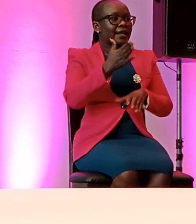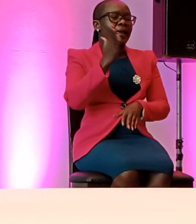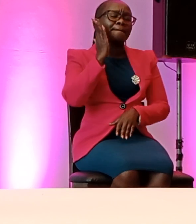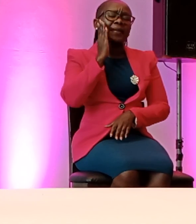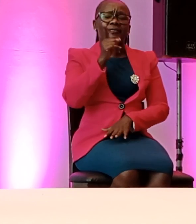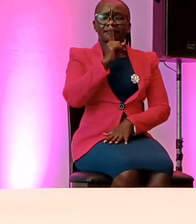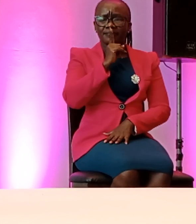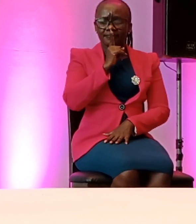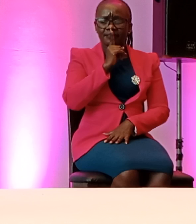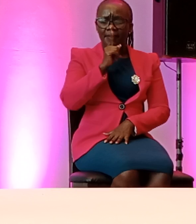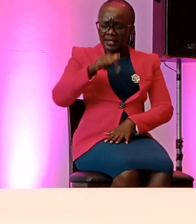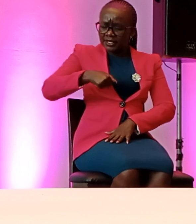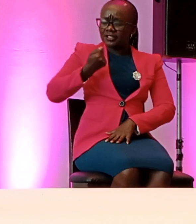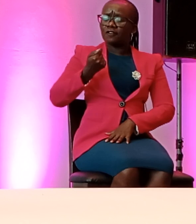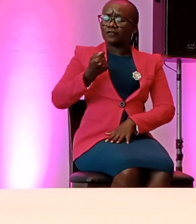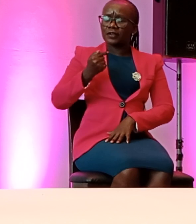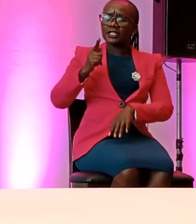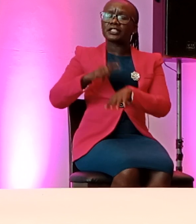I started speaking.